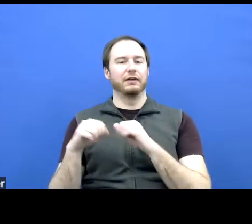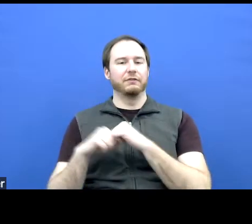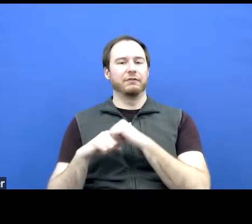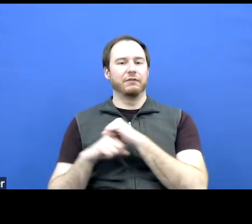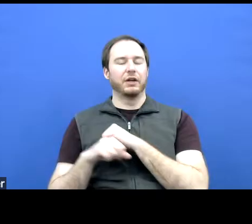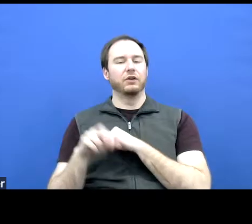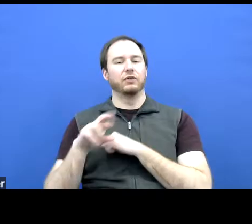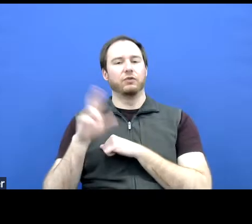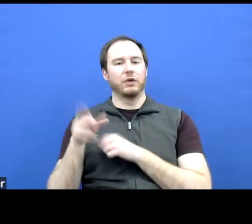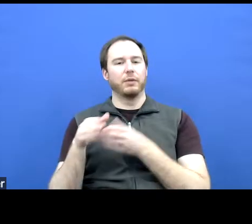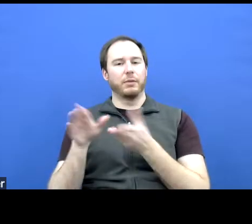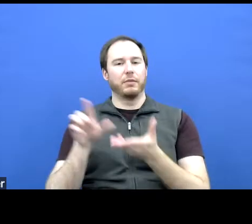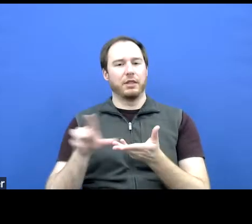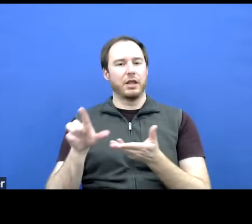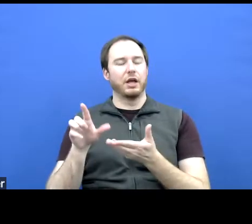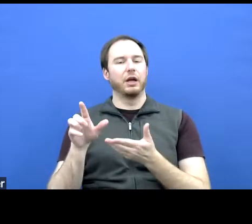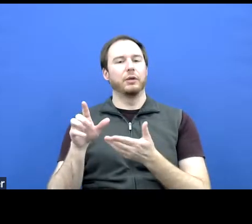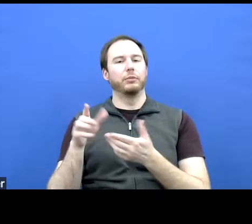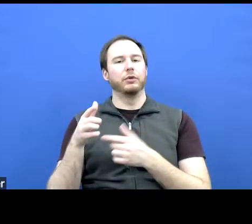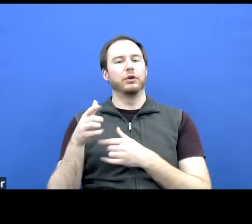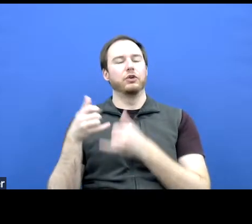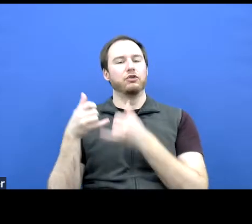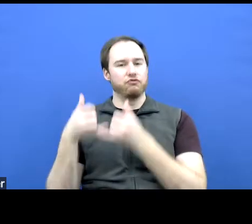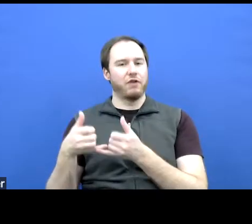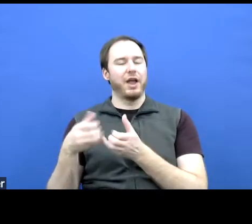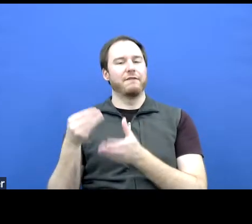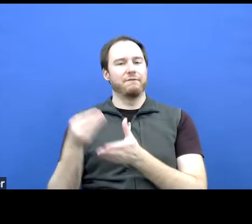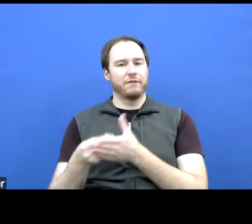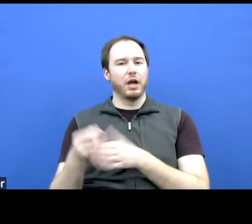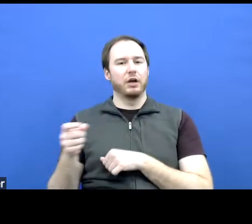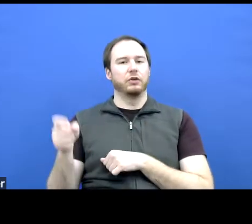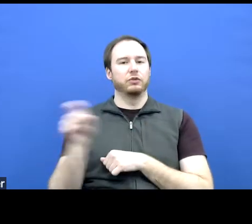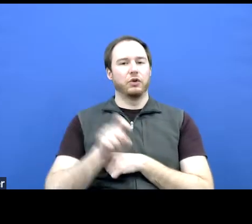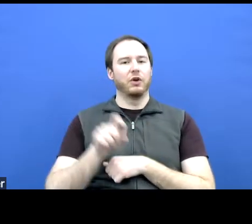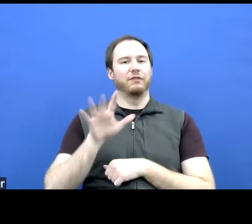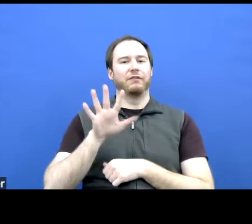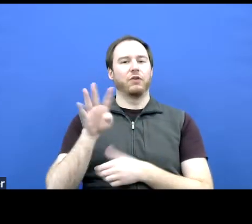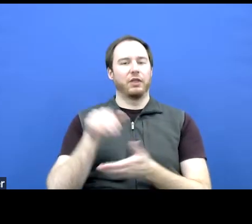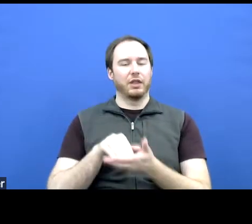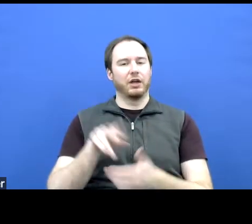of the Rochester Public Library Grant Fund has donated